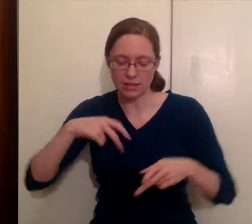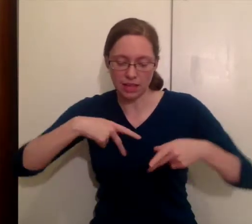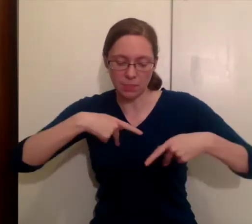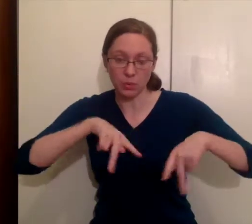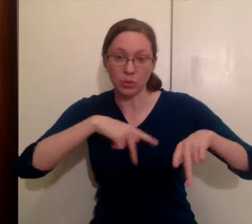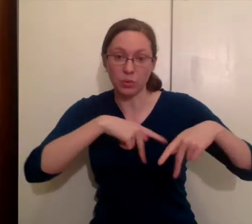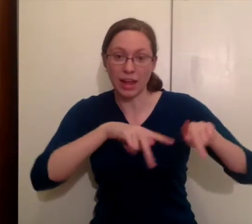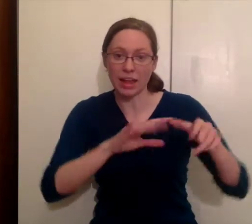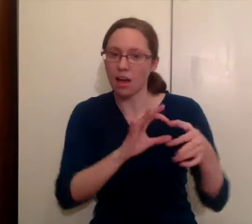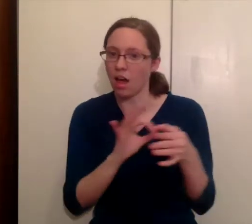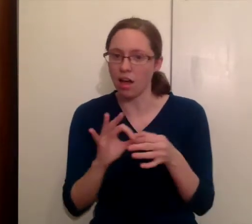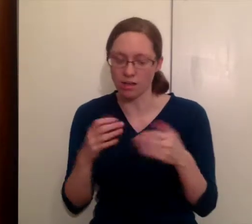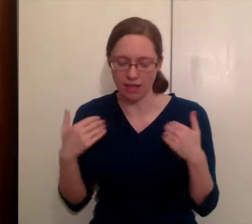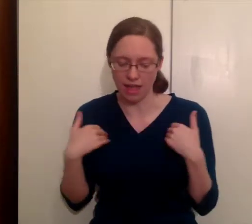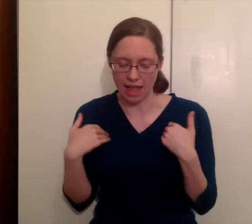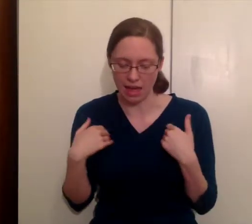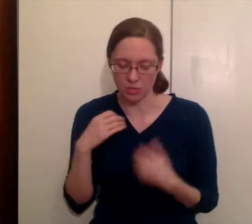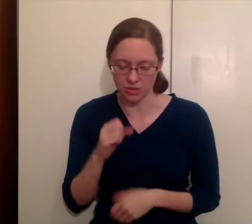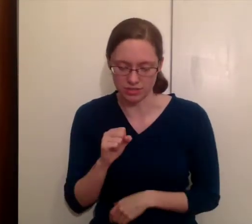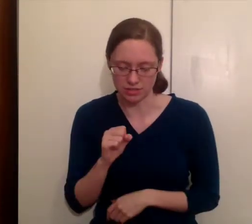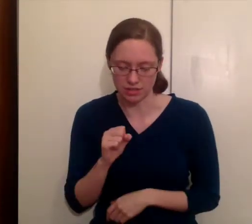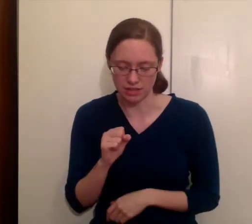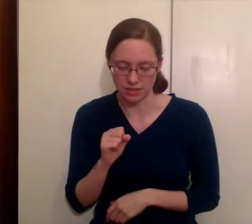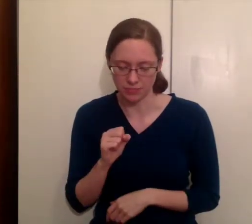the parade of animals,